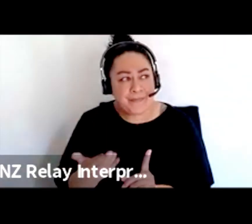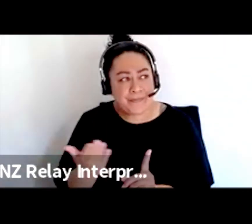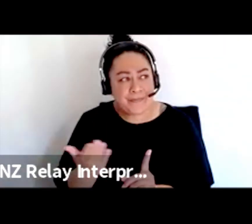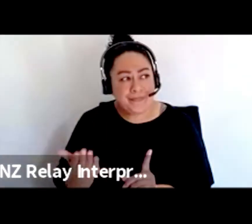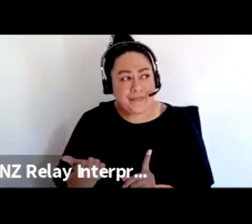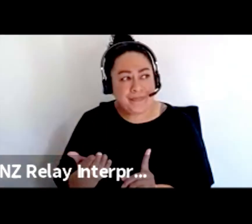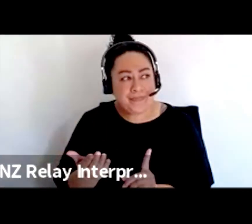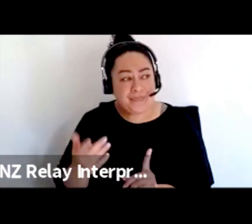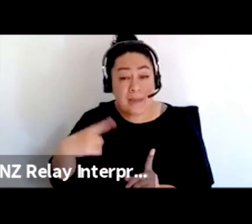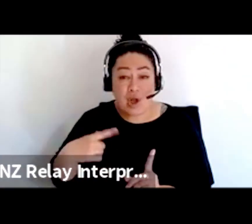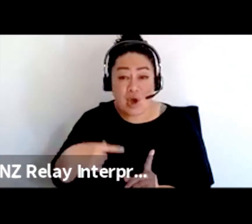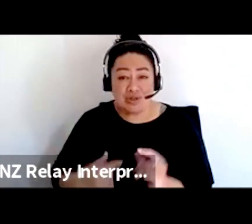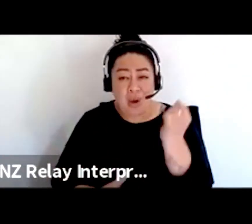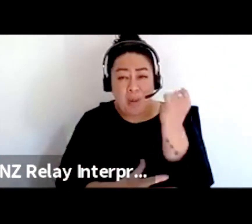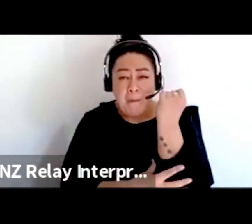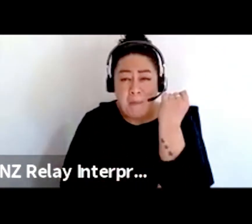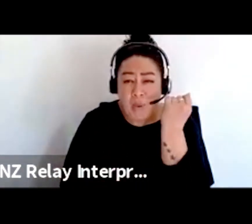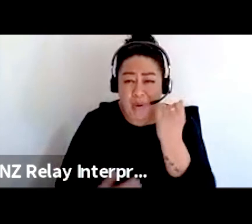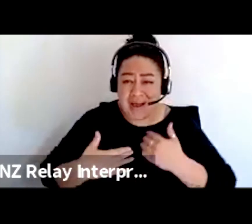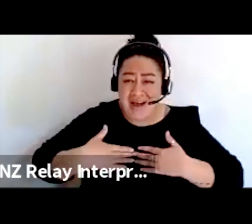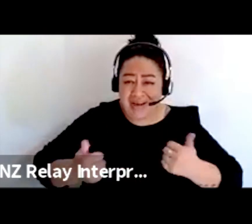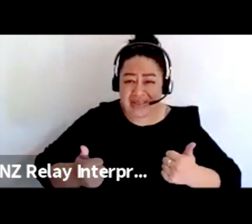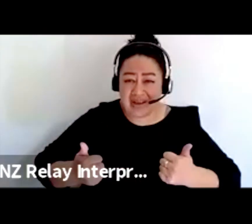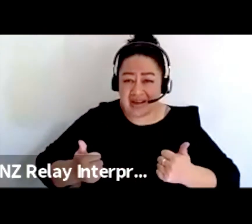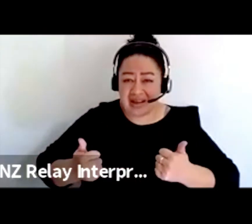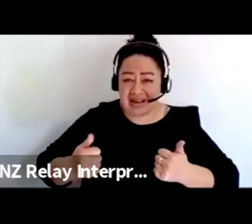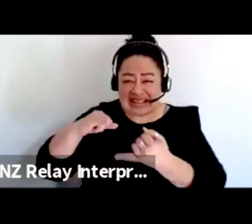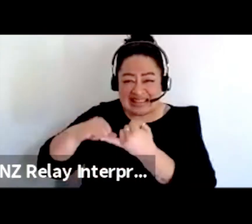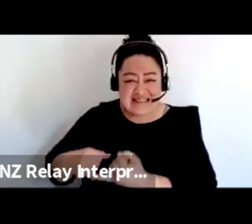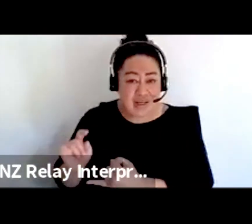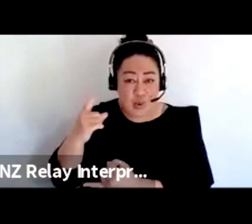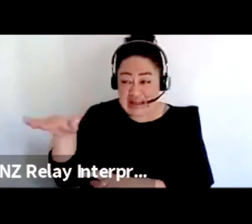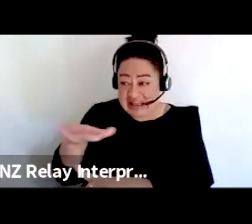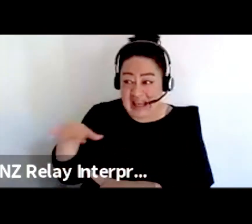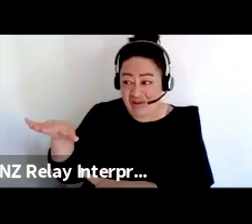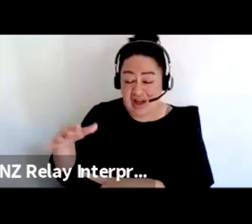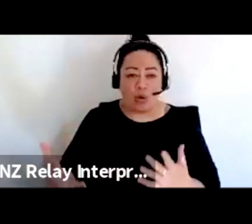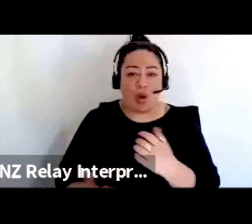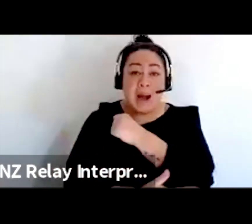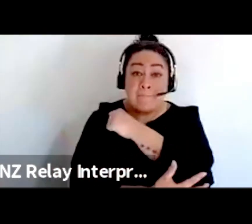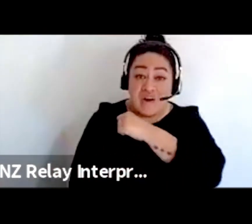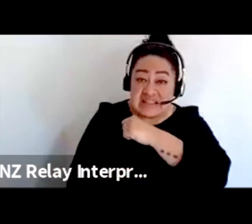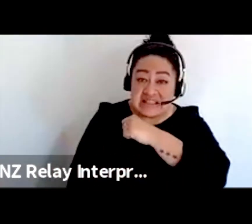poor health we have in South Auckland? Is it because of poverty?